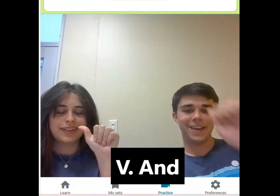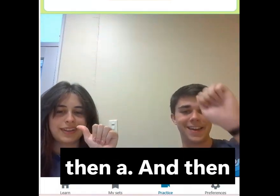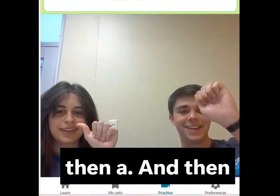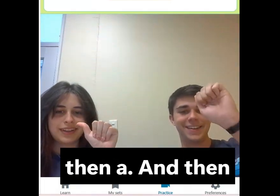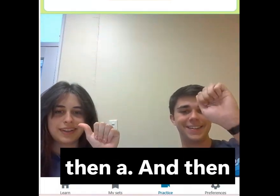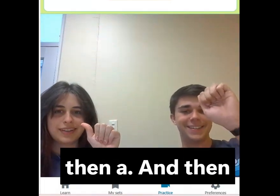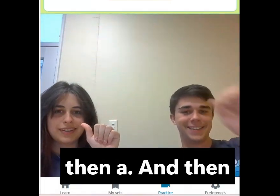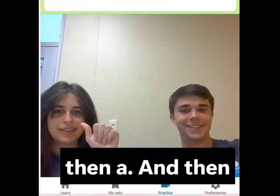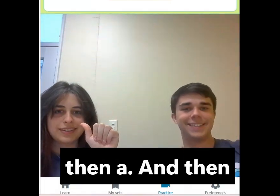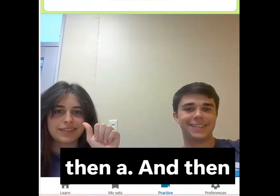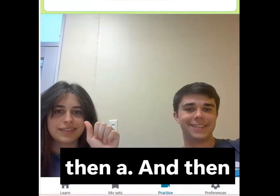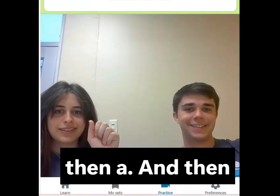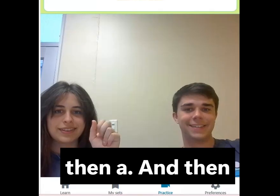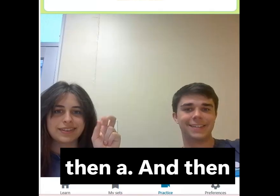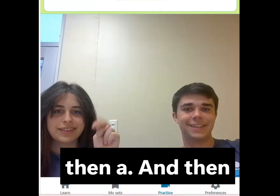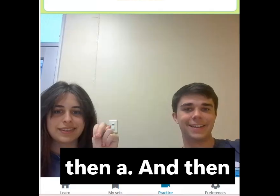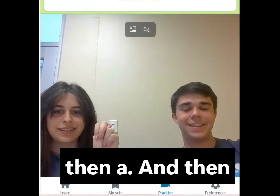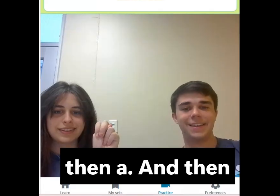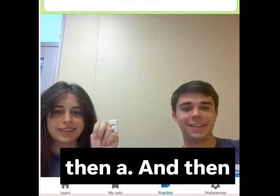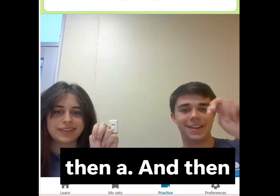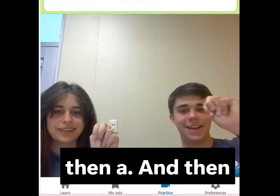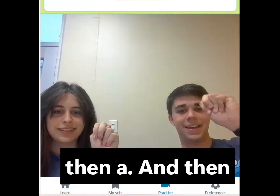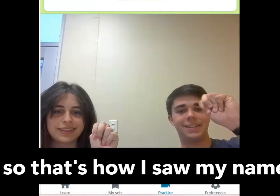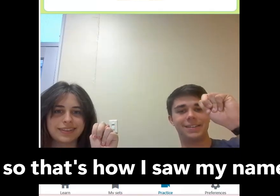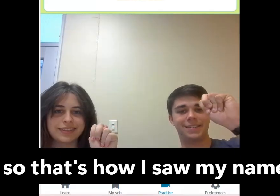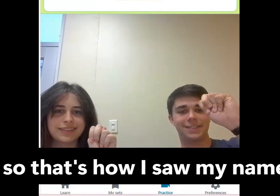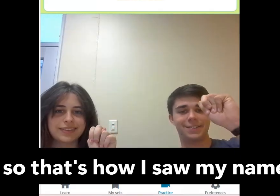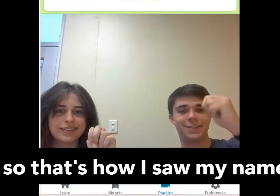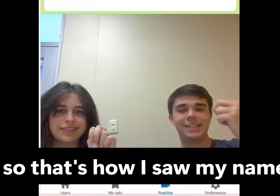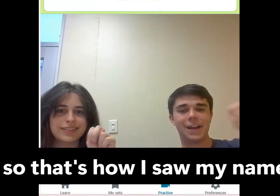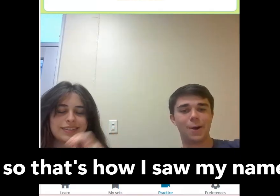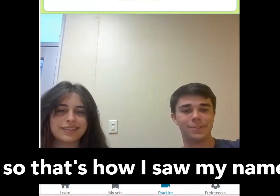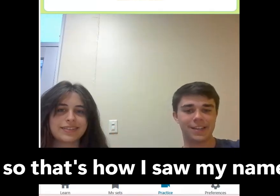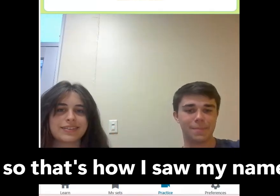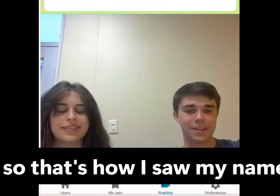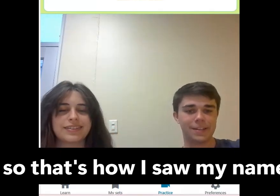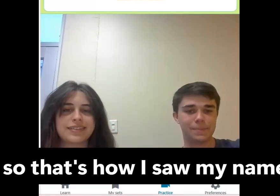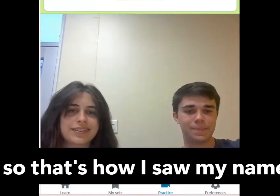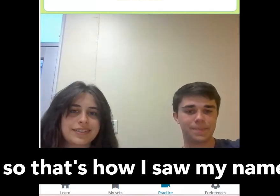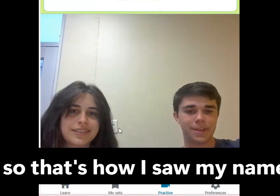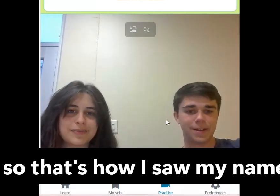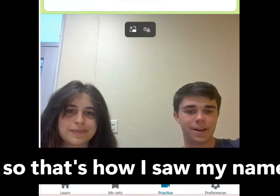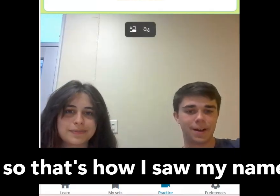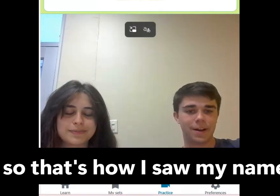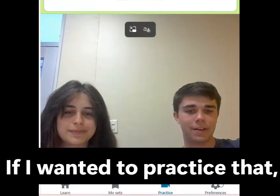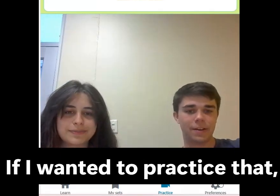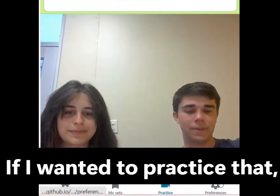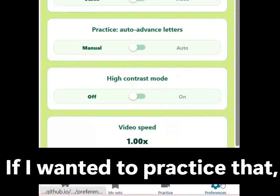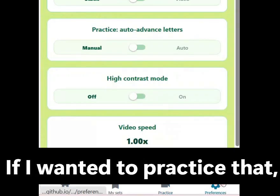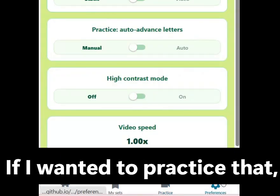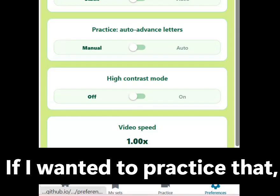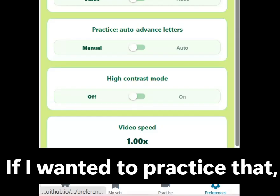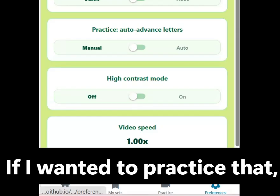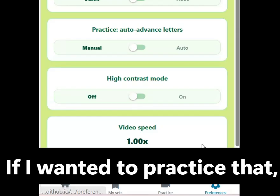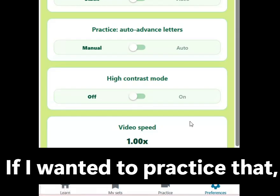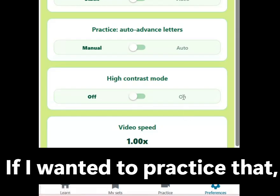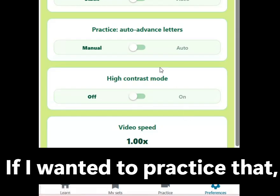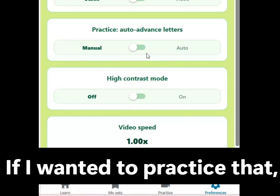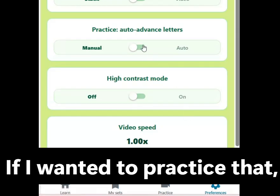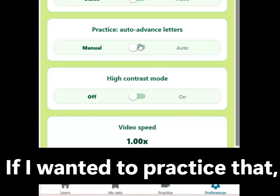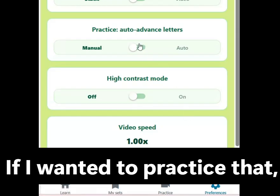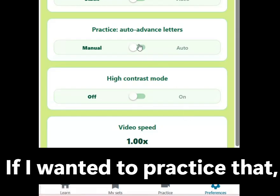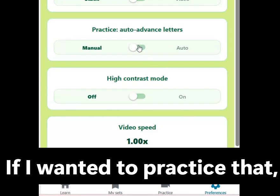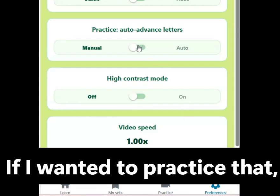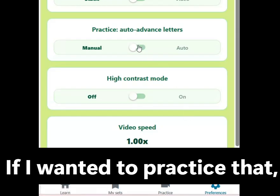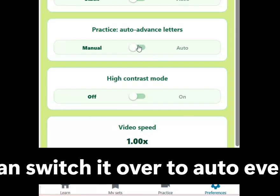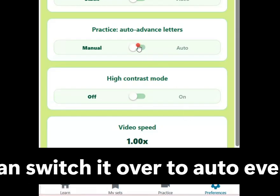and then A, and then N. So that's how I would sign my name. If I wanted to practice